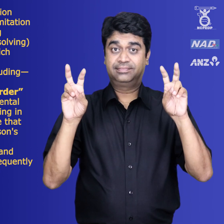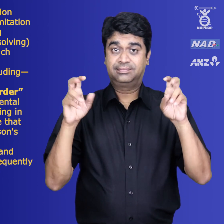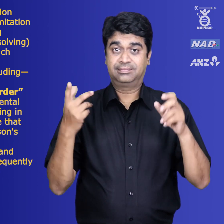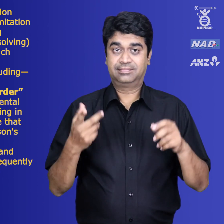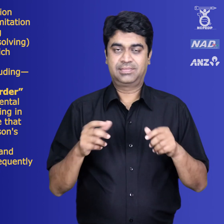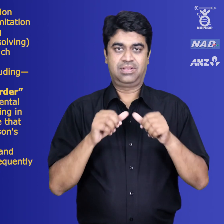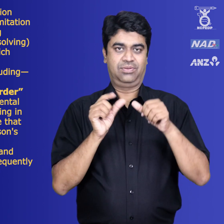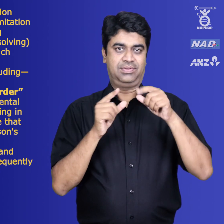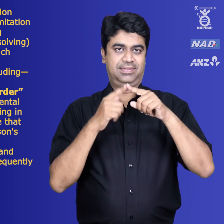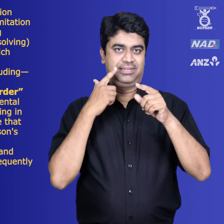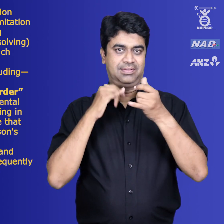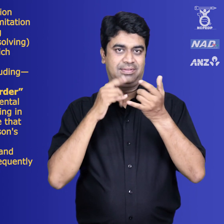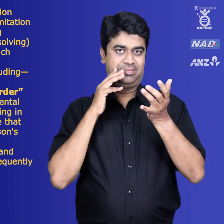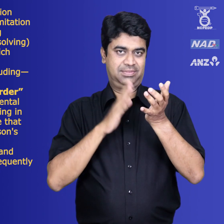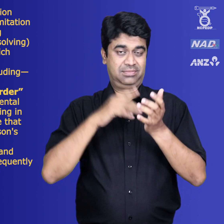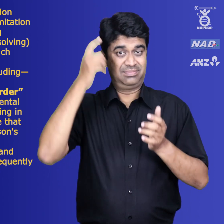Autism spectrum disorder